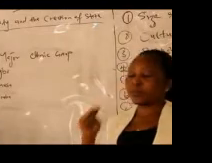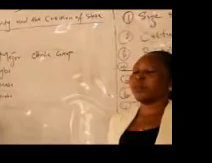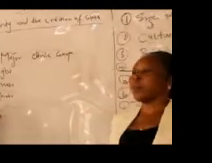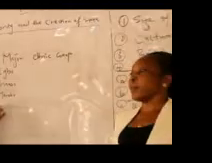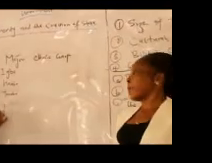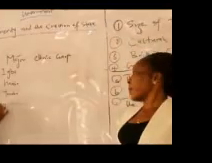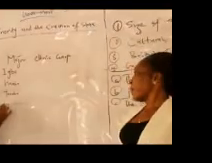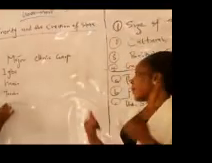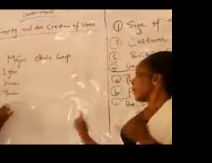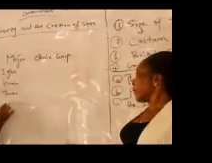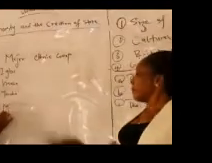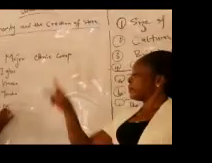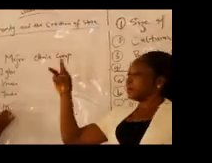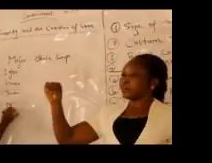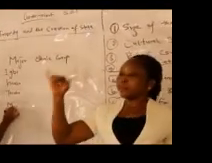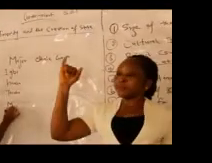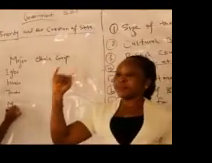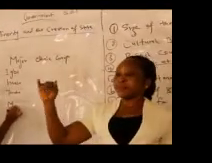groups,